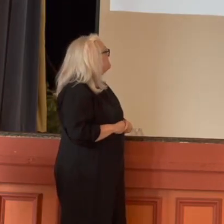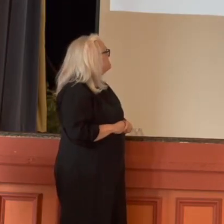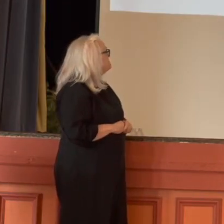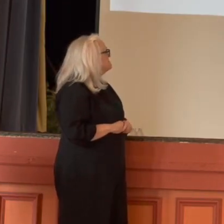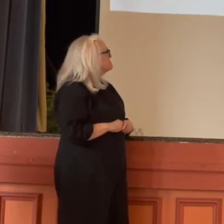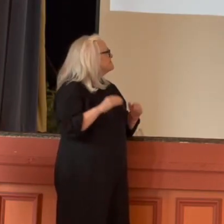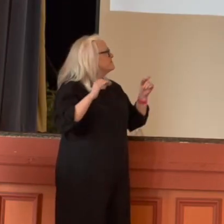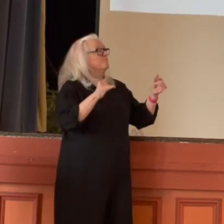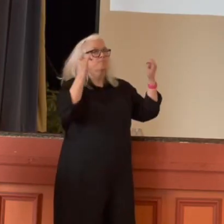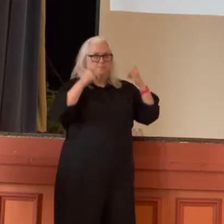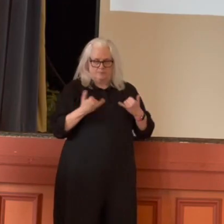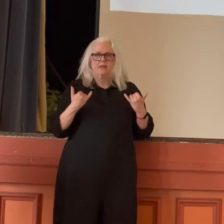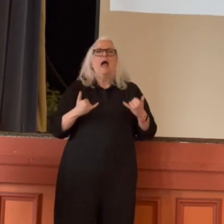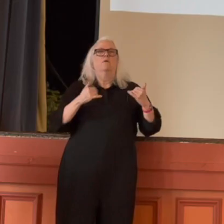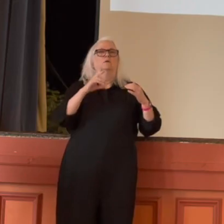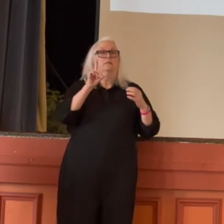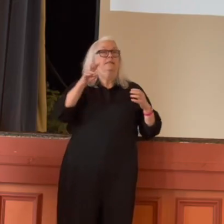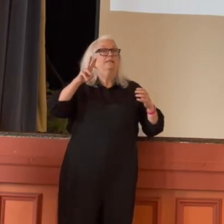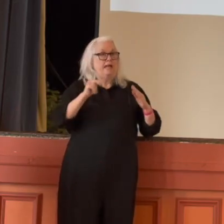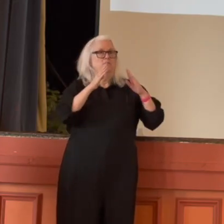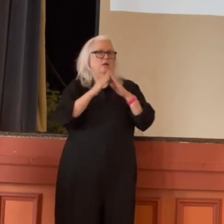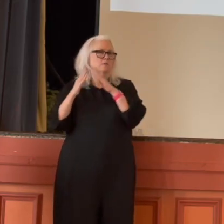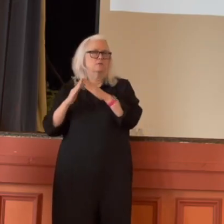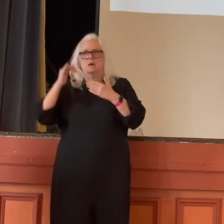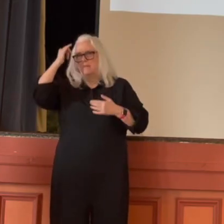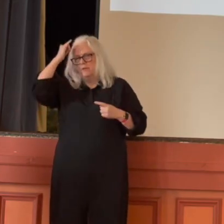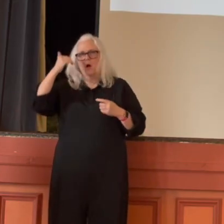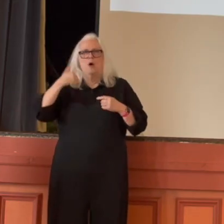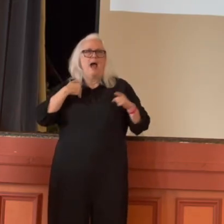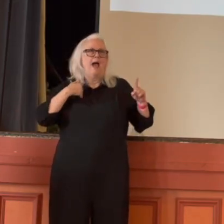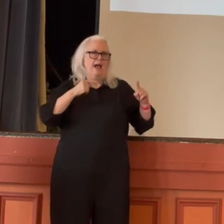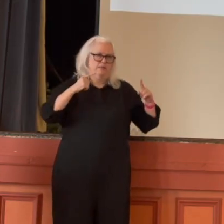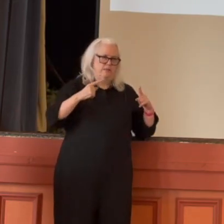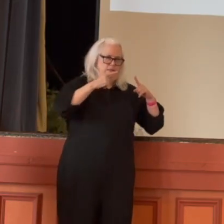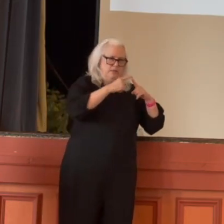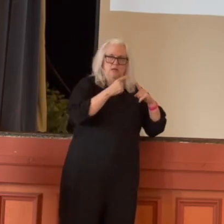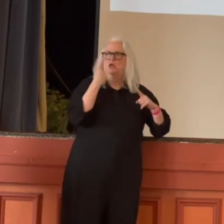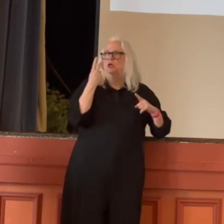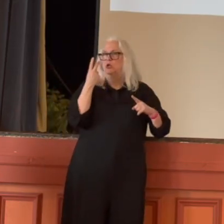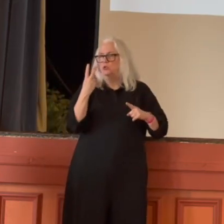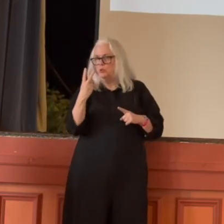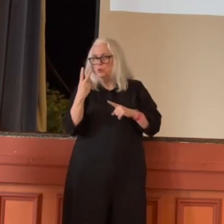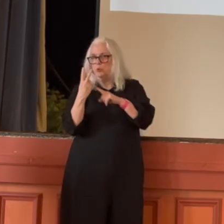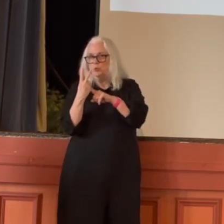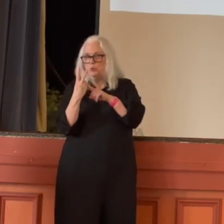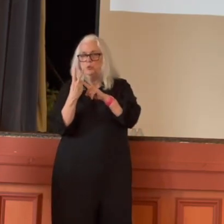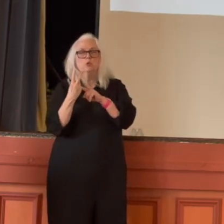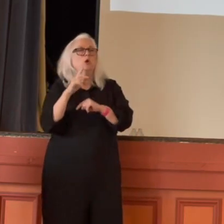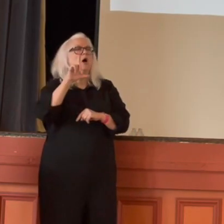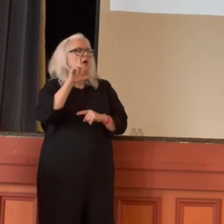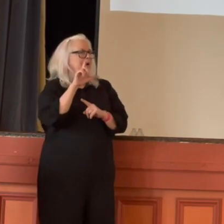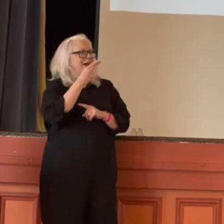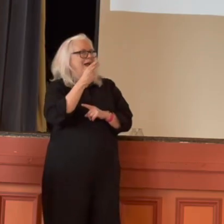Running down in downtown Buffalo, you had the Main and Hamburg Canal running out to what is known as Larkinville today, but in those days